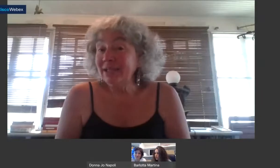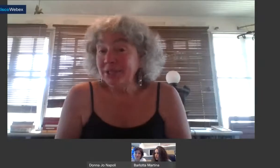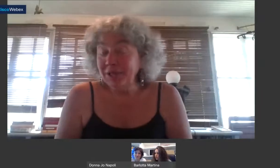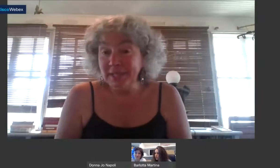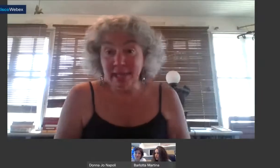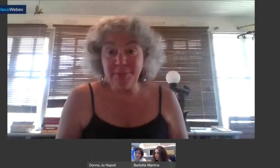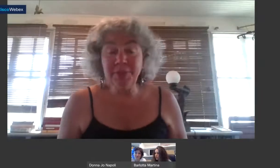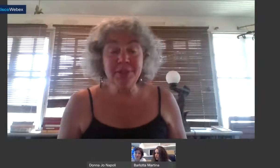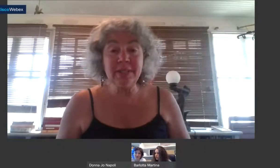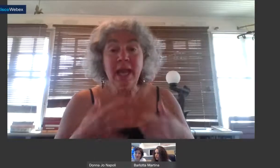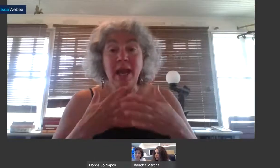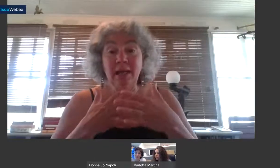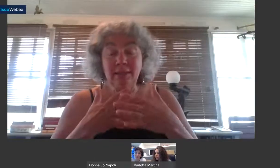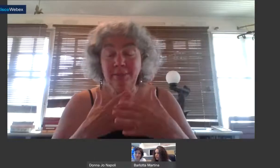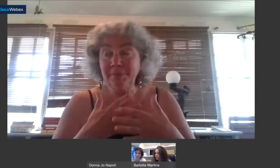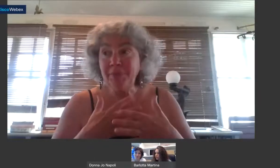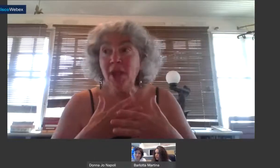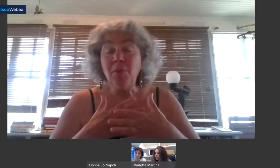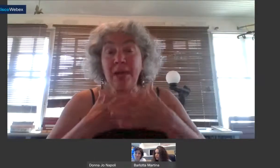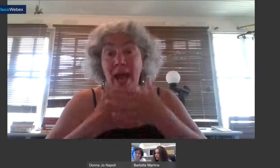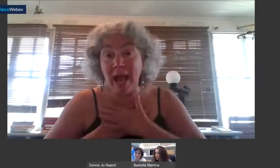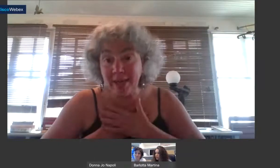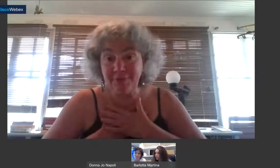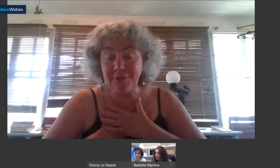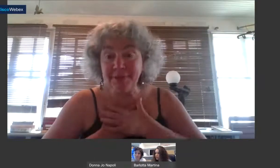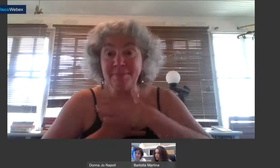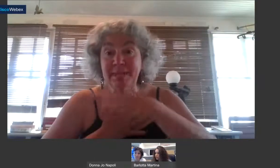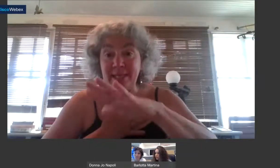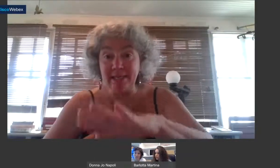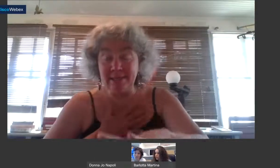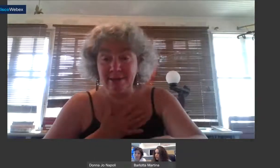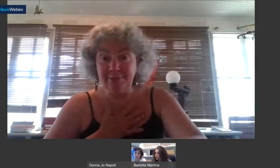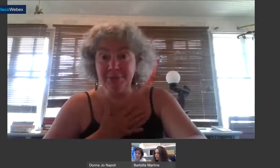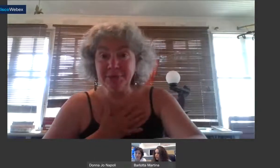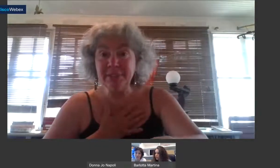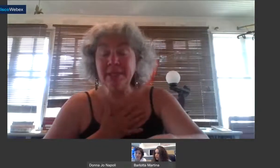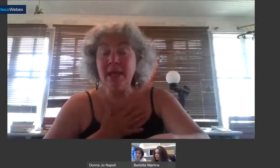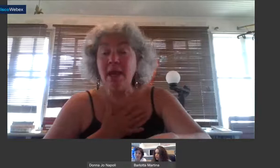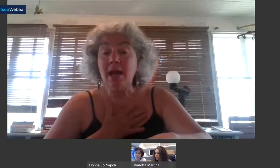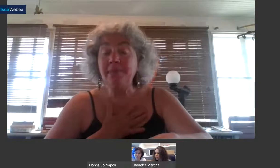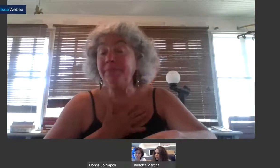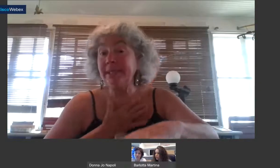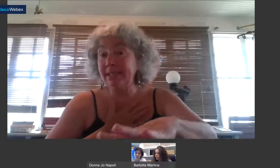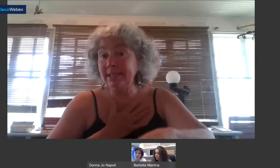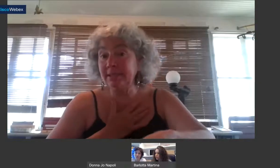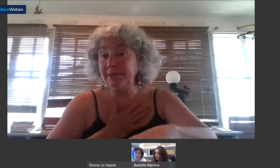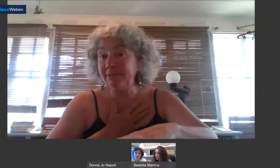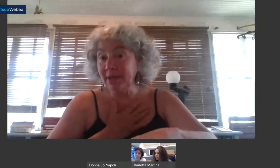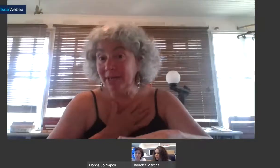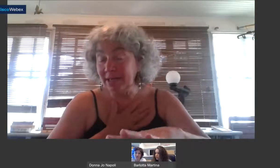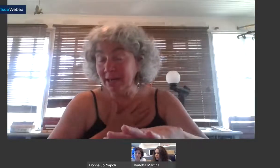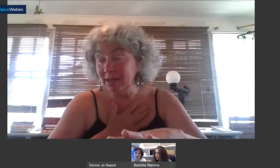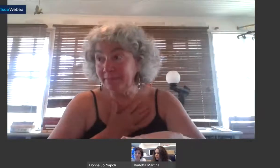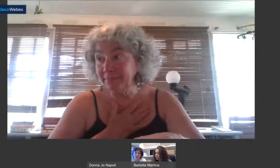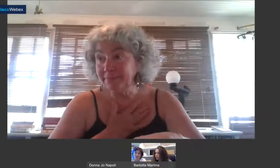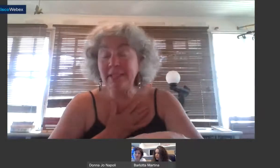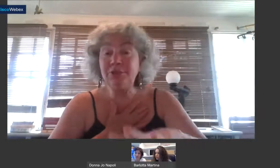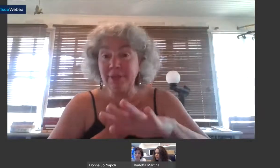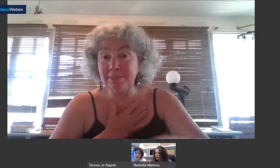unless you're a young person. When I first meet a deaf person, they tend to be very, they treat me